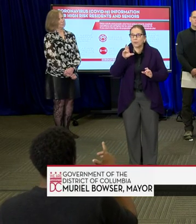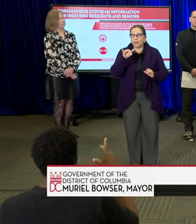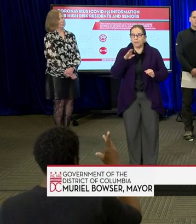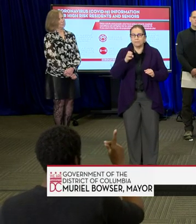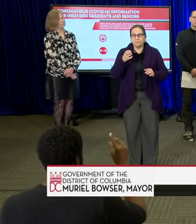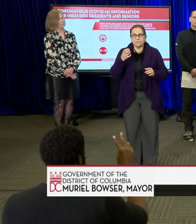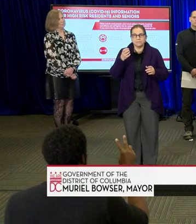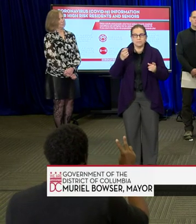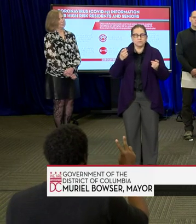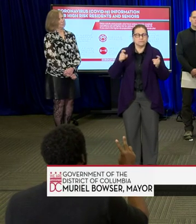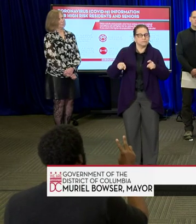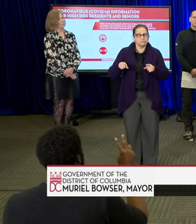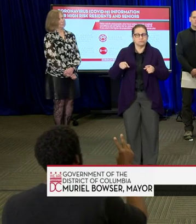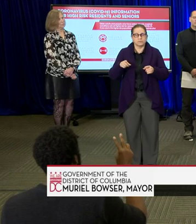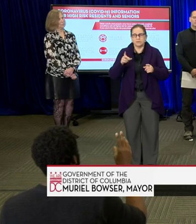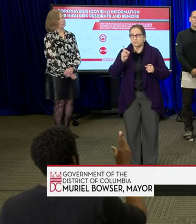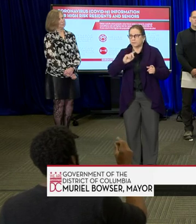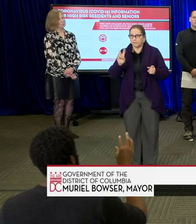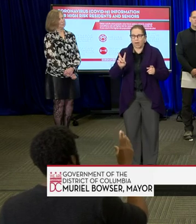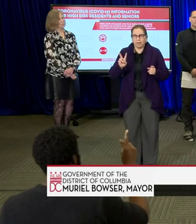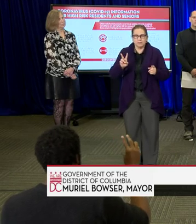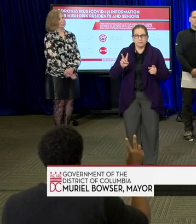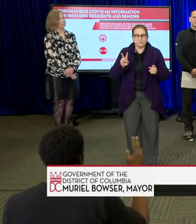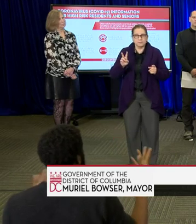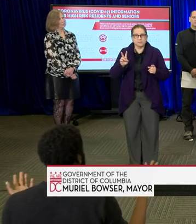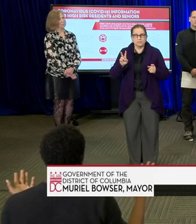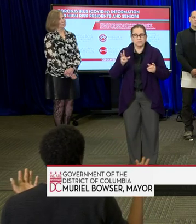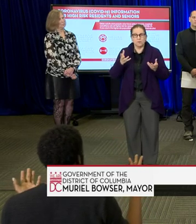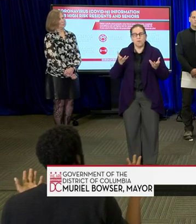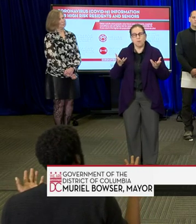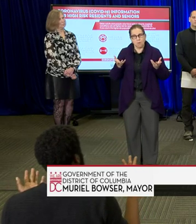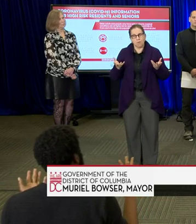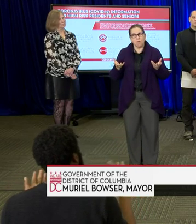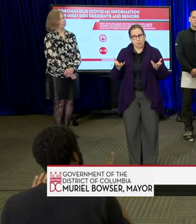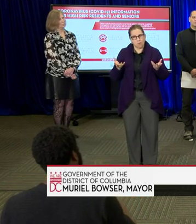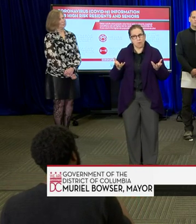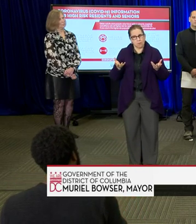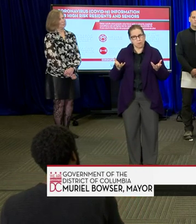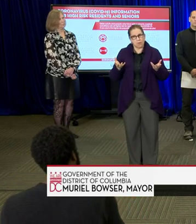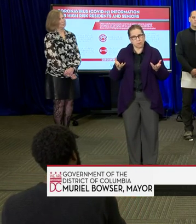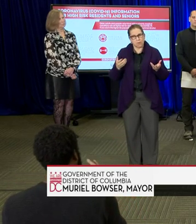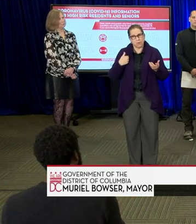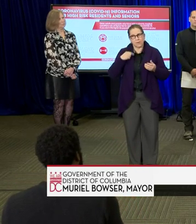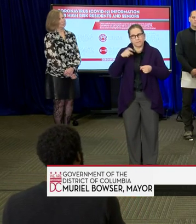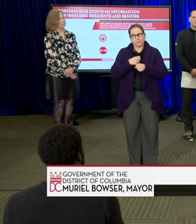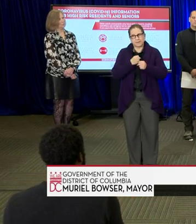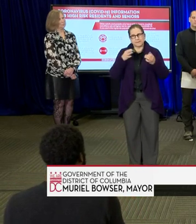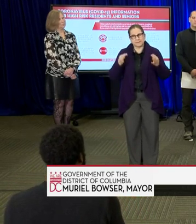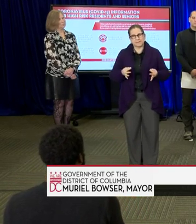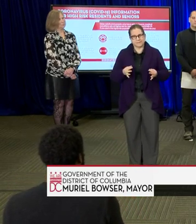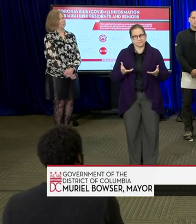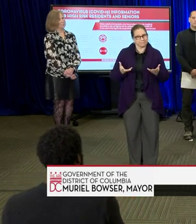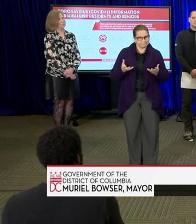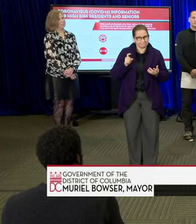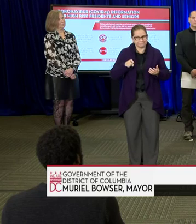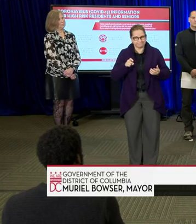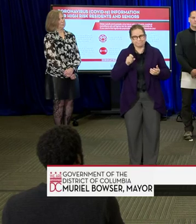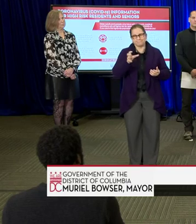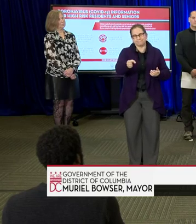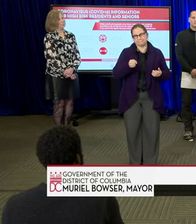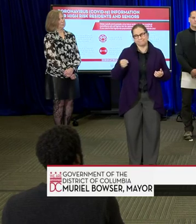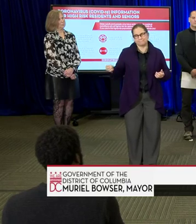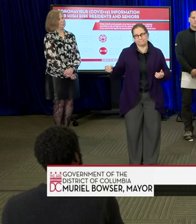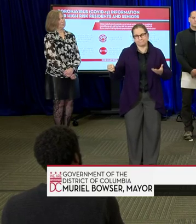accusations, and the judges at Superior Court are now, when they make arraignment decisions, which they're doing, I believe will start to